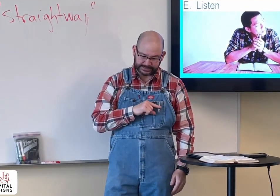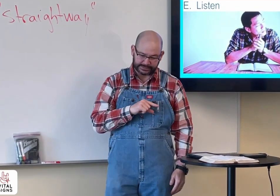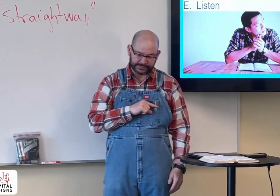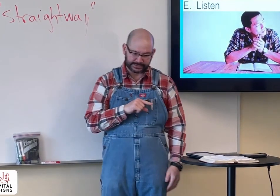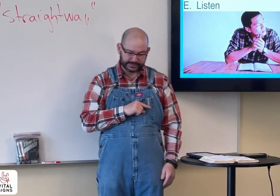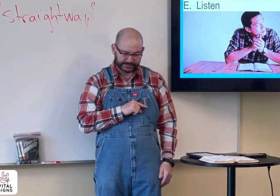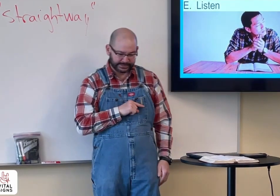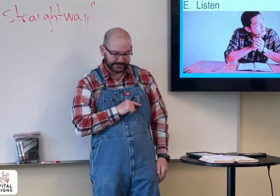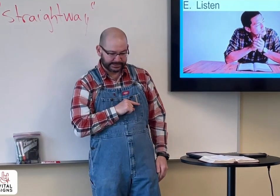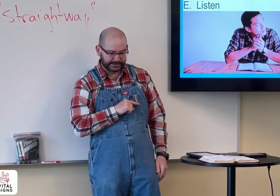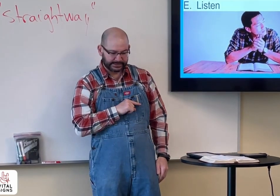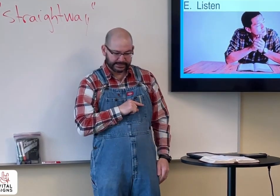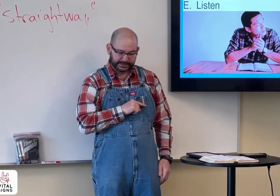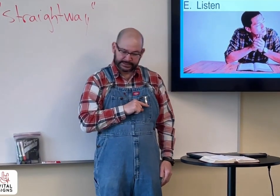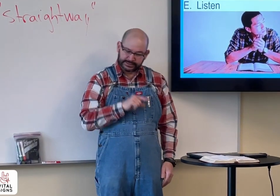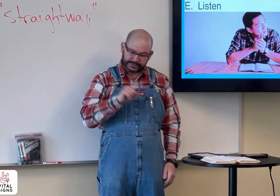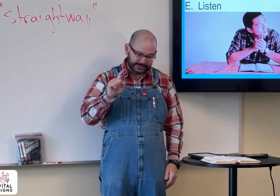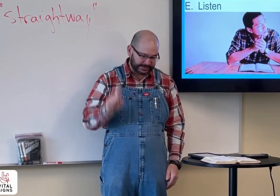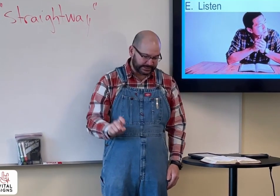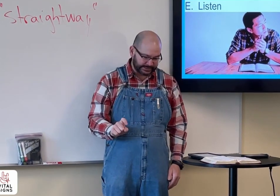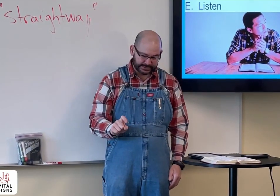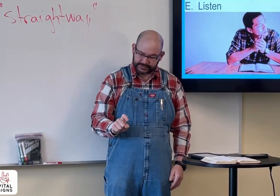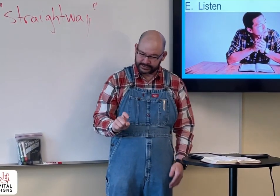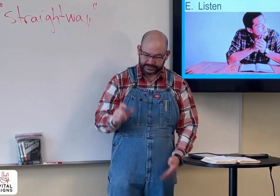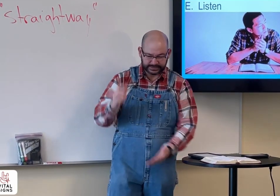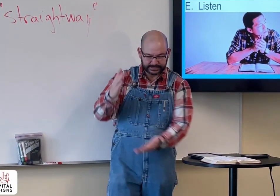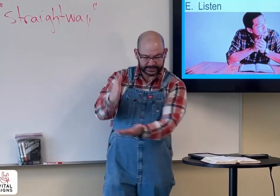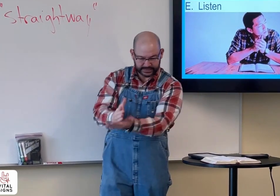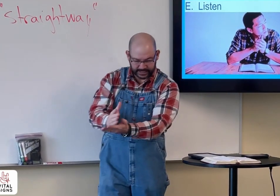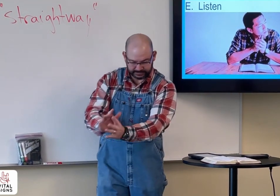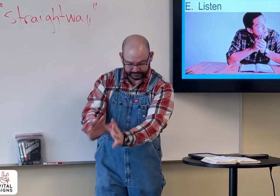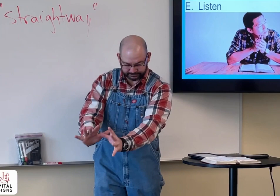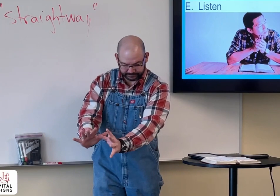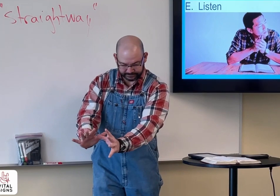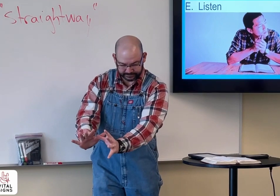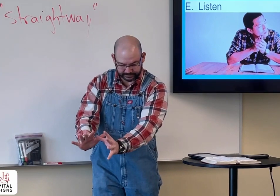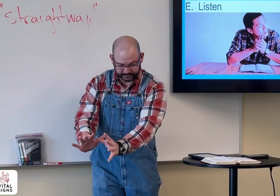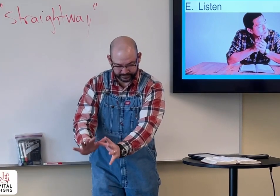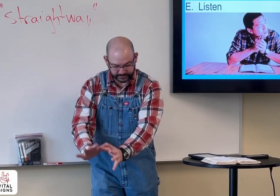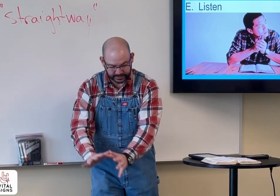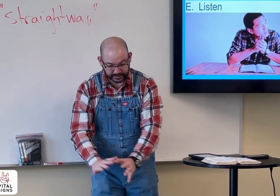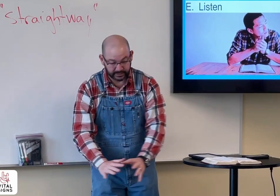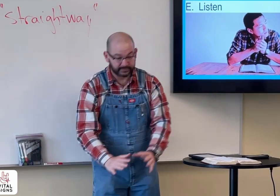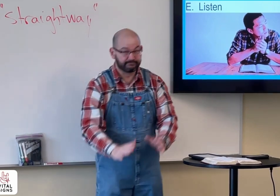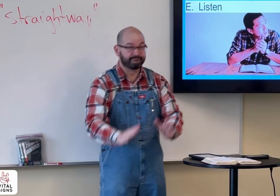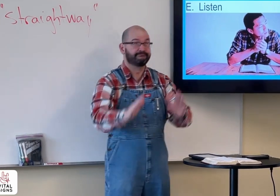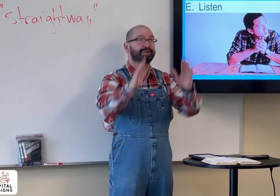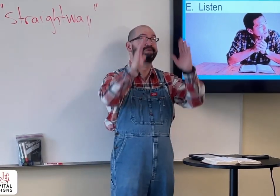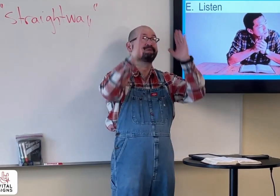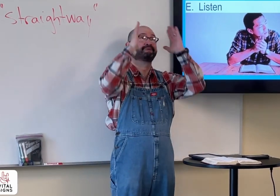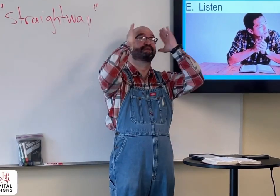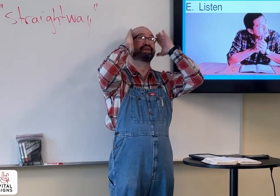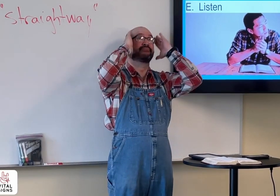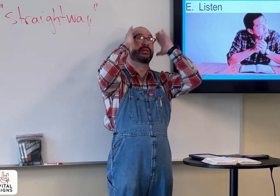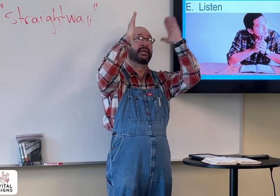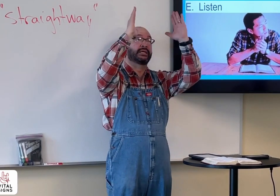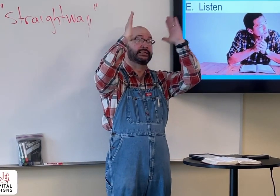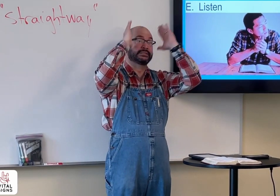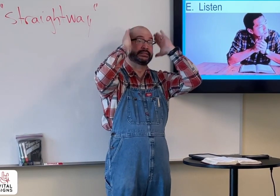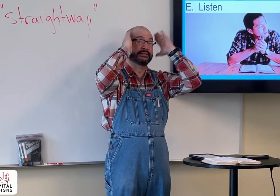And I'm just as guilty as the next guy. Say, I need to stop telling Him about my list and just focus on